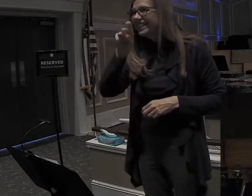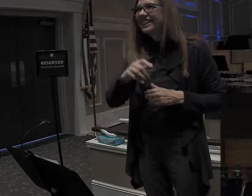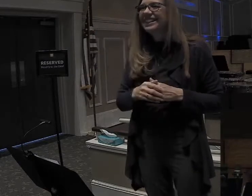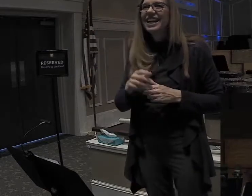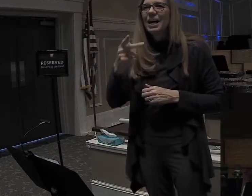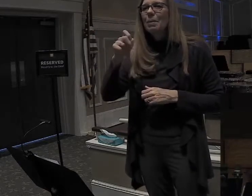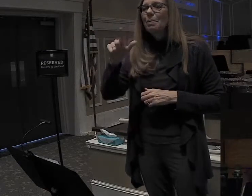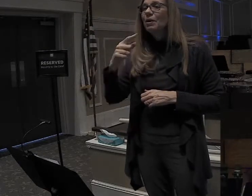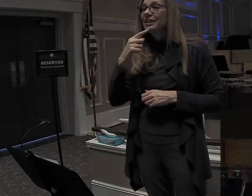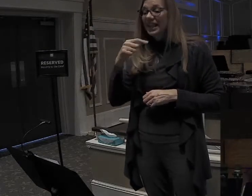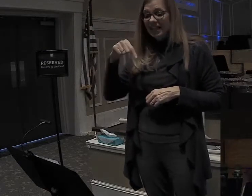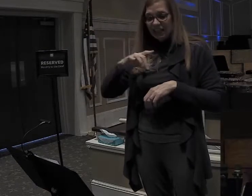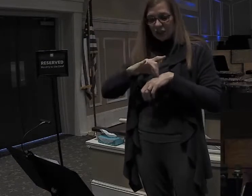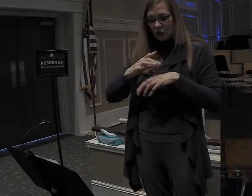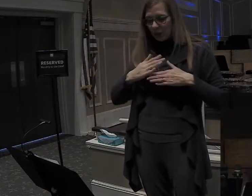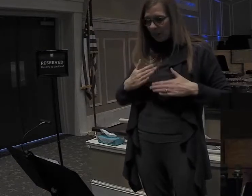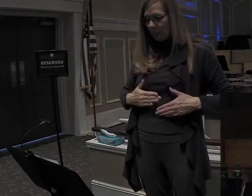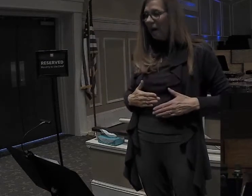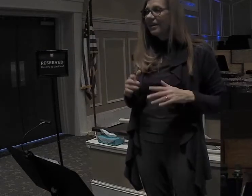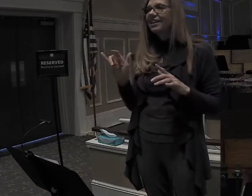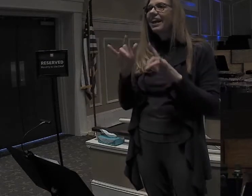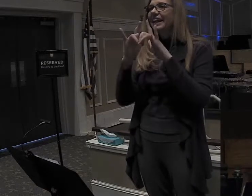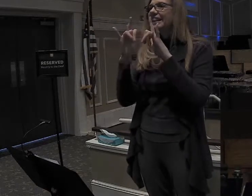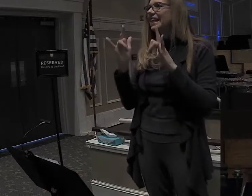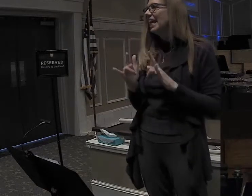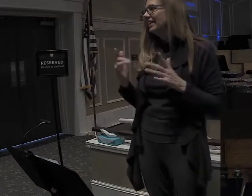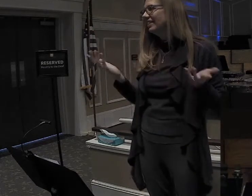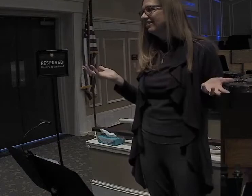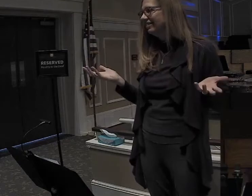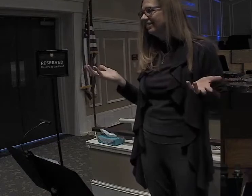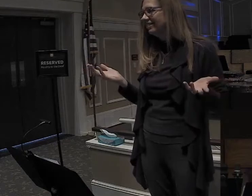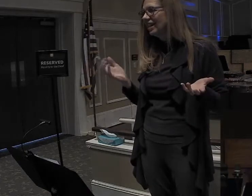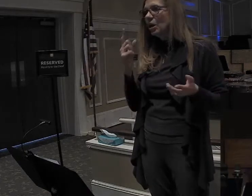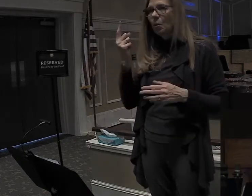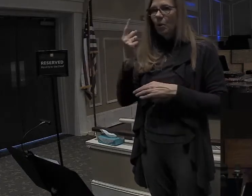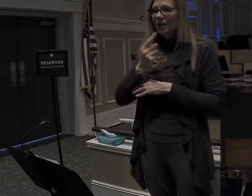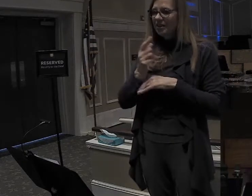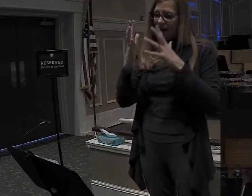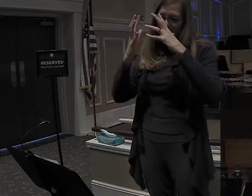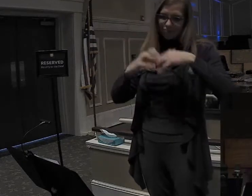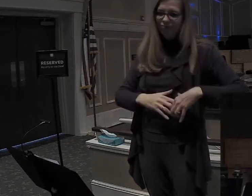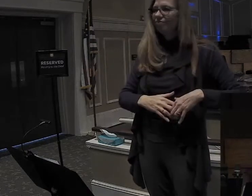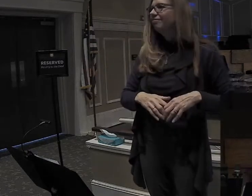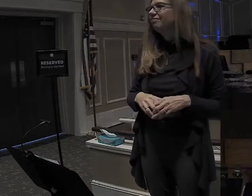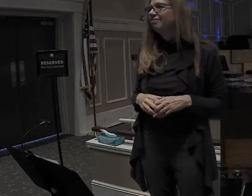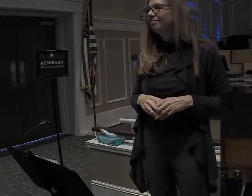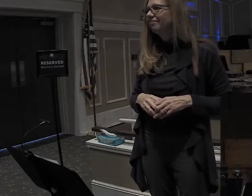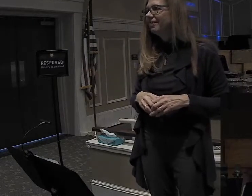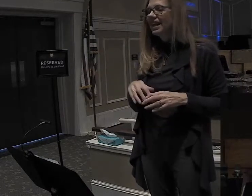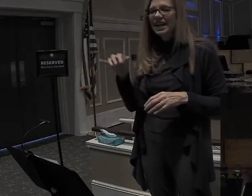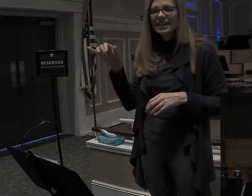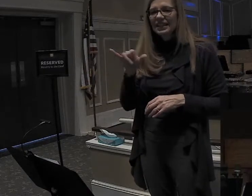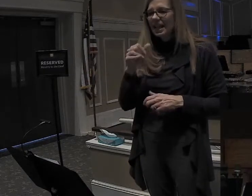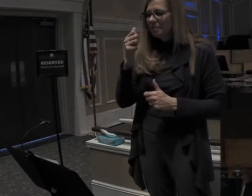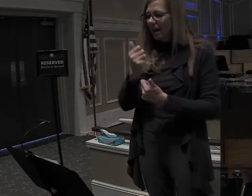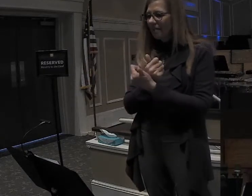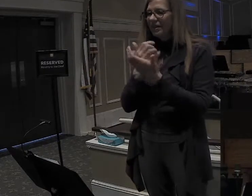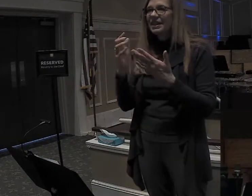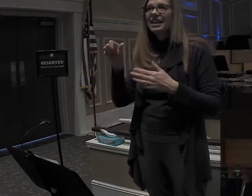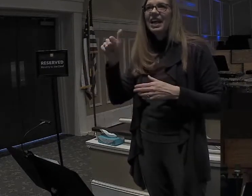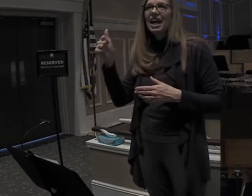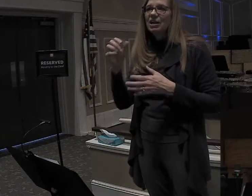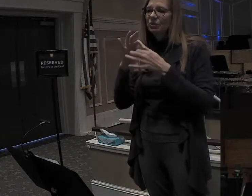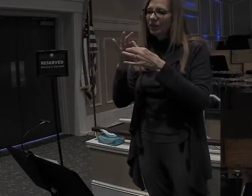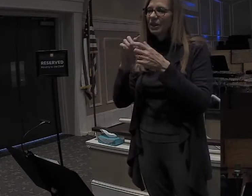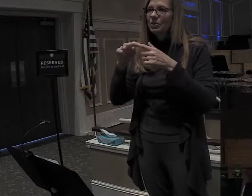Paul says this earthly body is nothing but a tent. One day it's coming down, along with everything else associated with